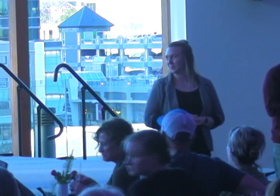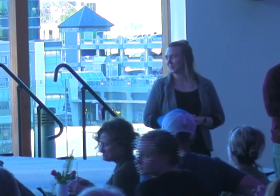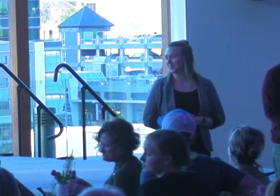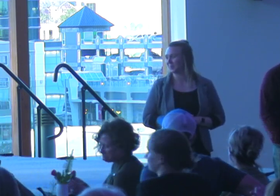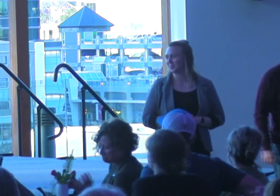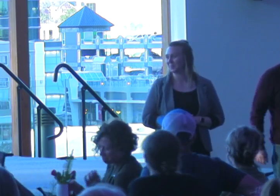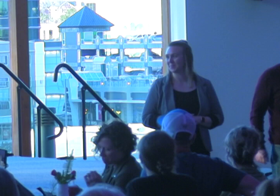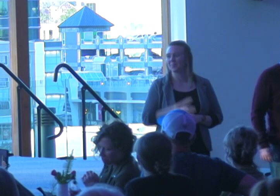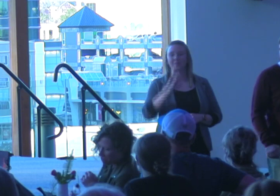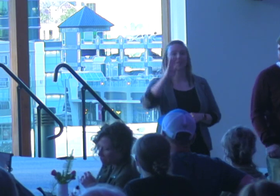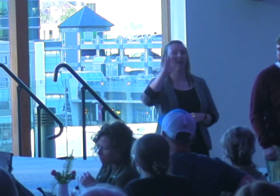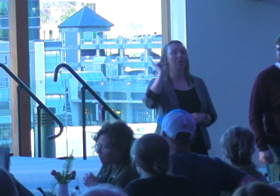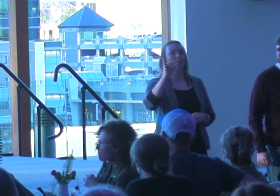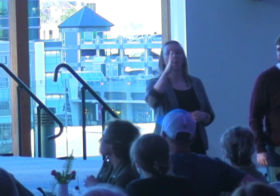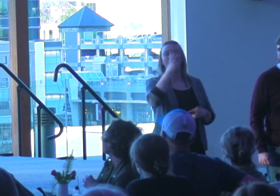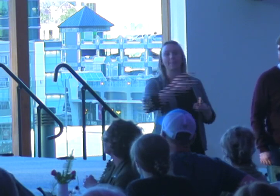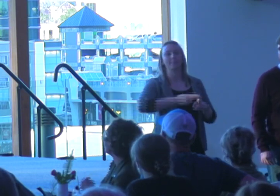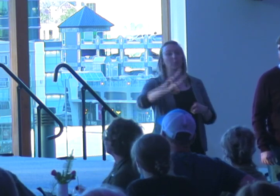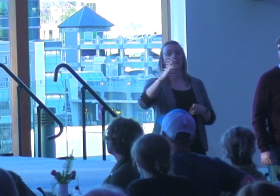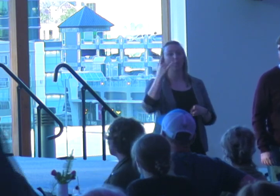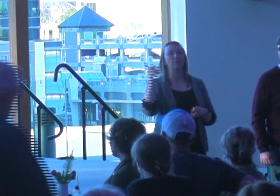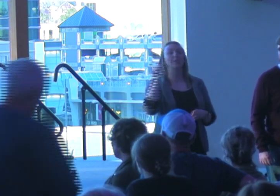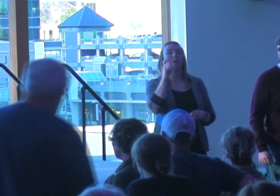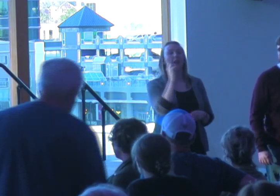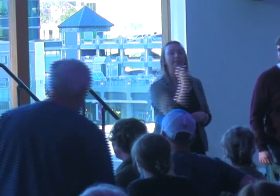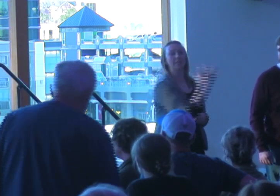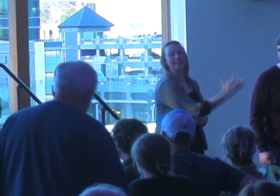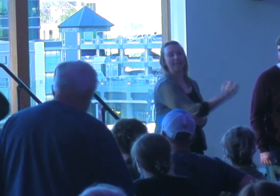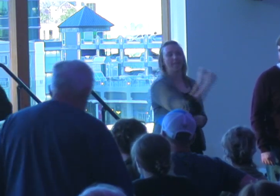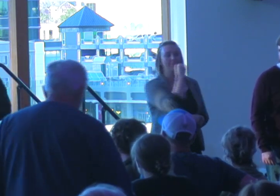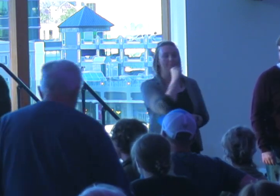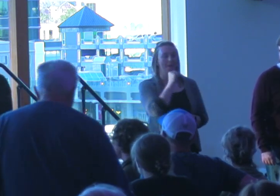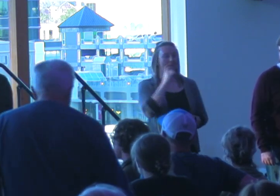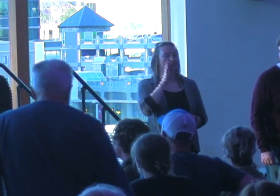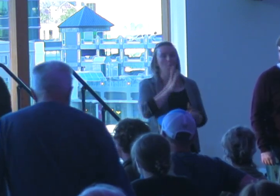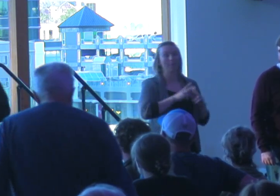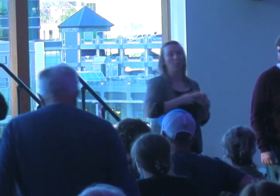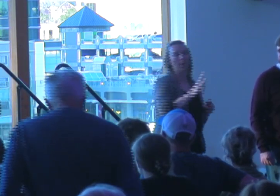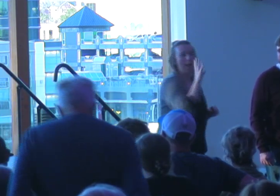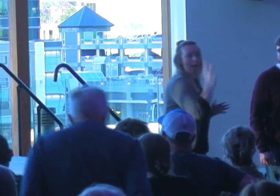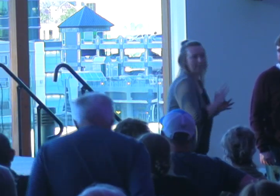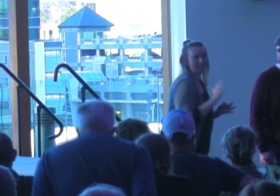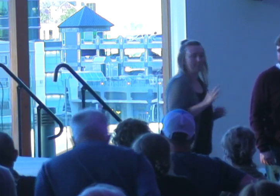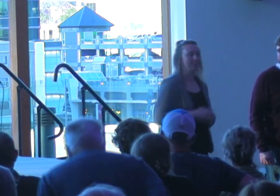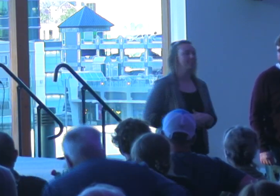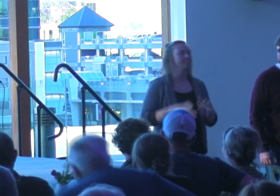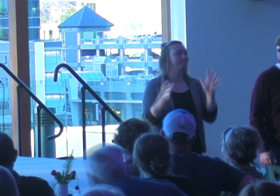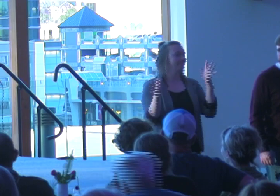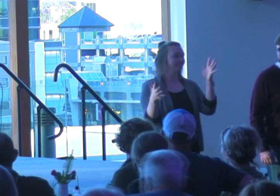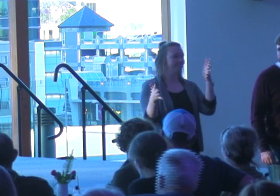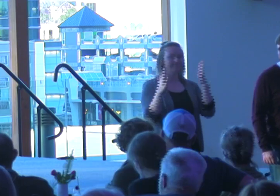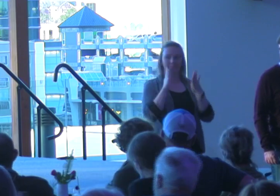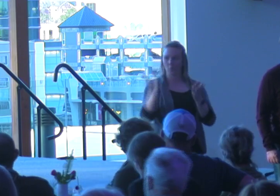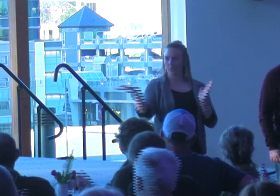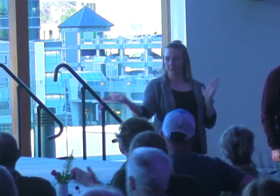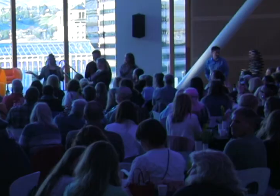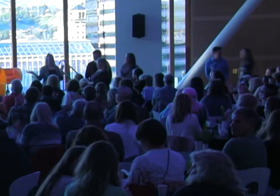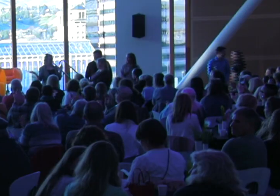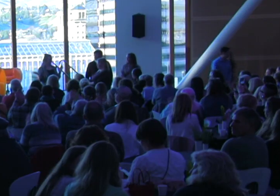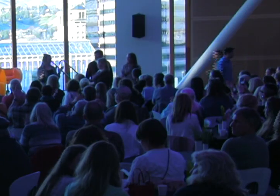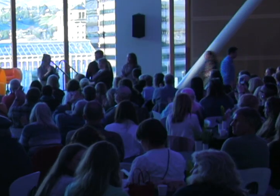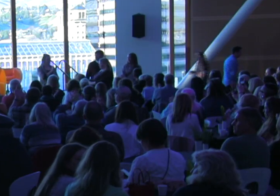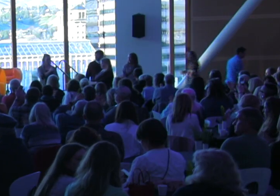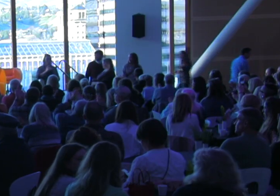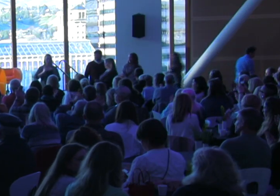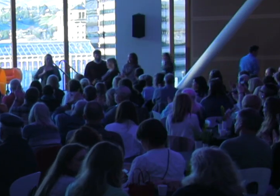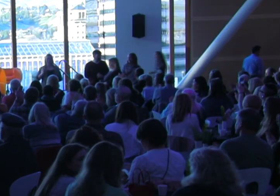Now, see, I knew that was going to be quick because she didn't even take the microphone out of my hand. All right, so applause for our incoming.